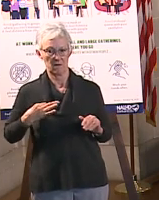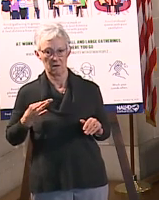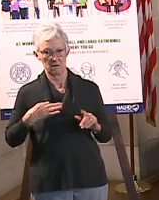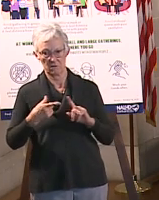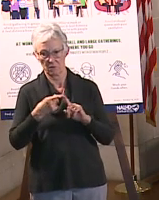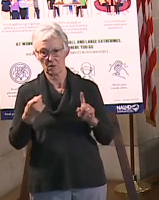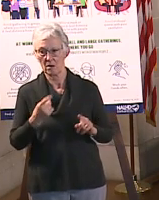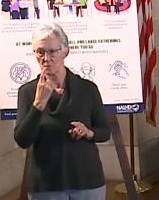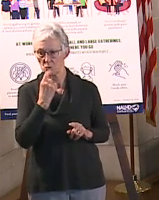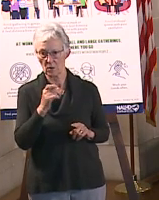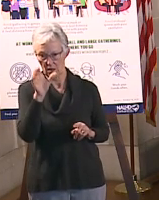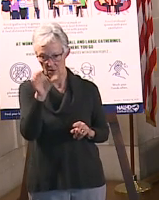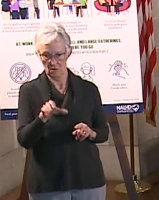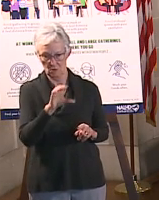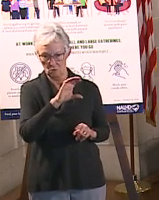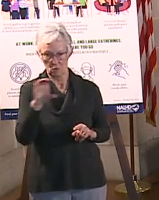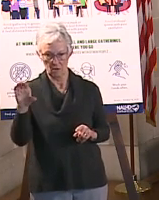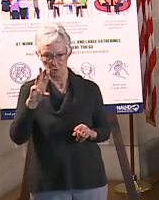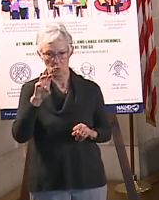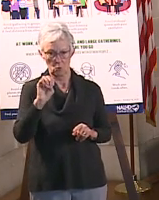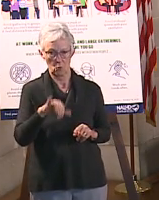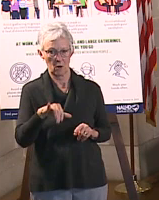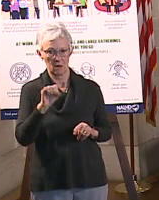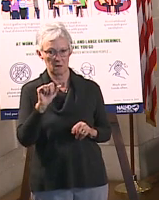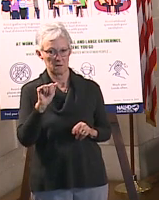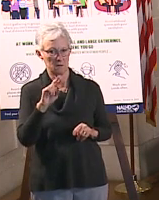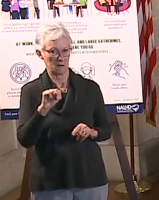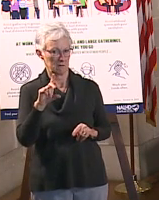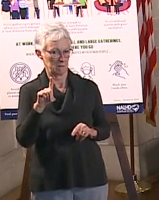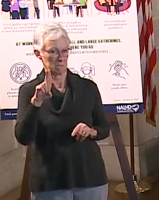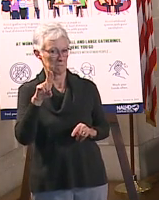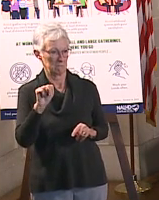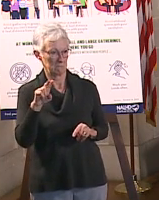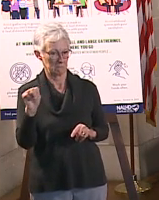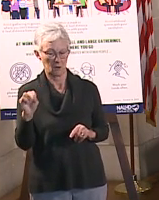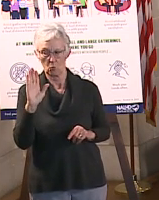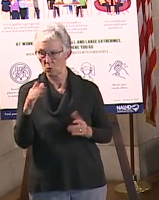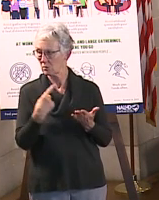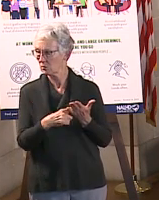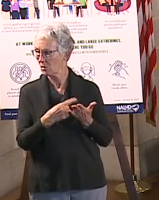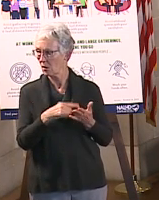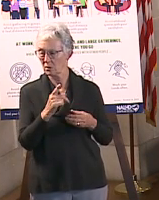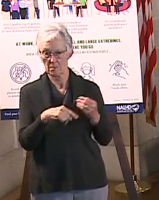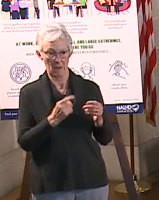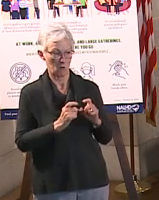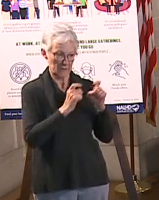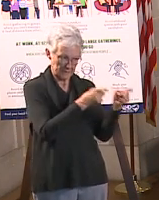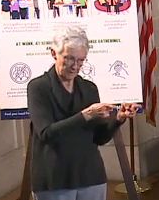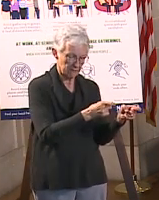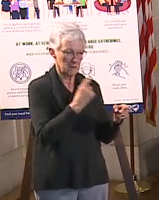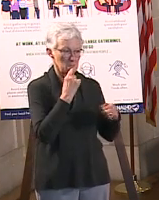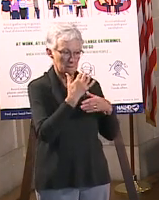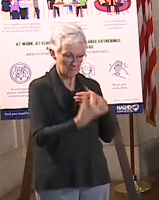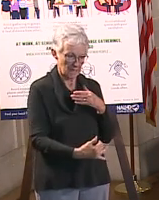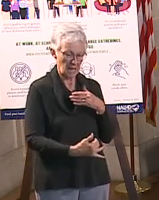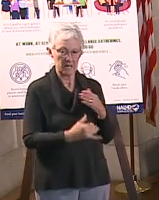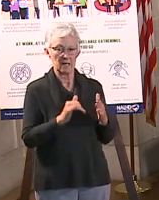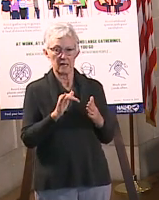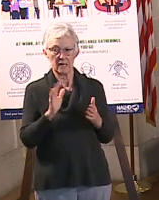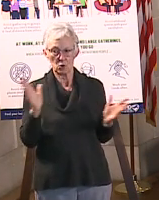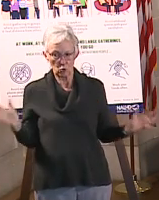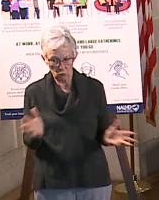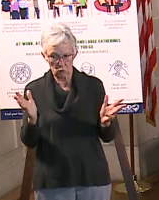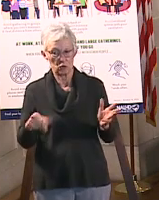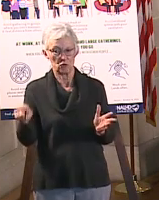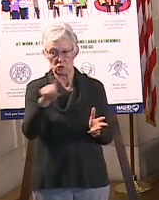Red Cross, Wason Dunn, who is going to talk a little about giving blood and encouraging people that, hey, even with the pandemic, we still need to give blood so